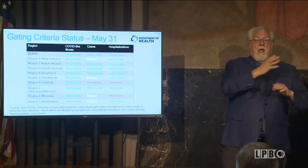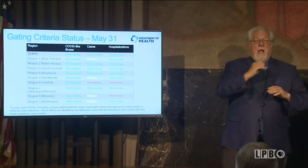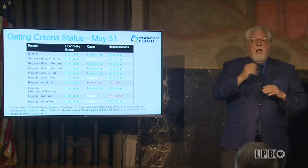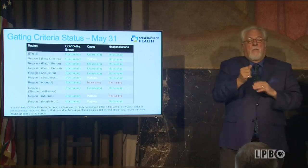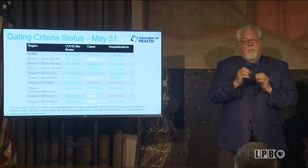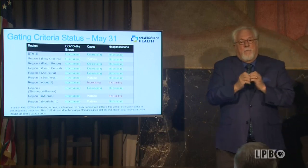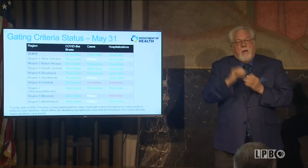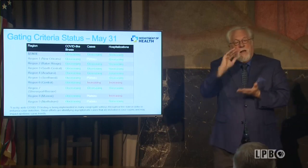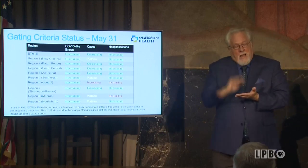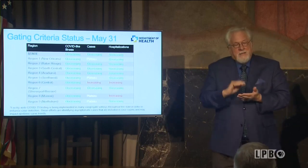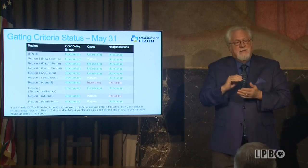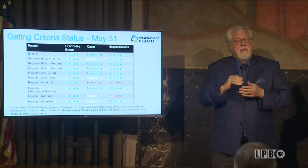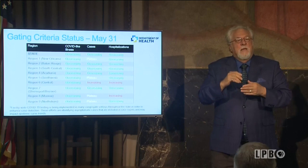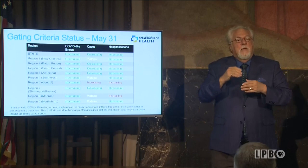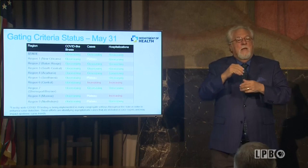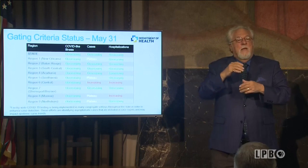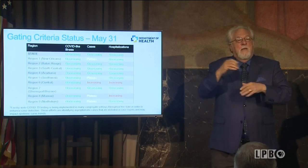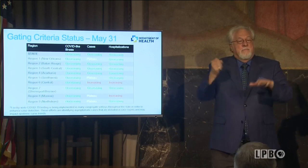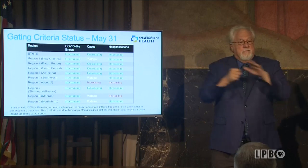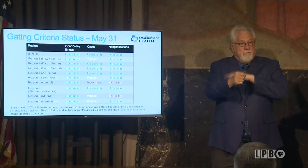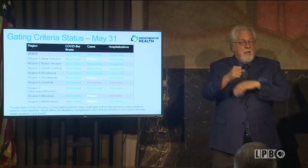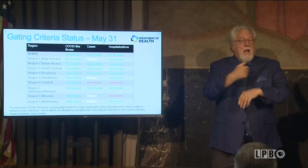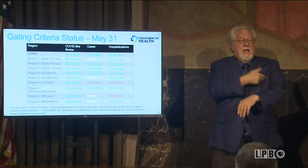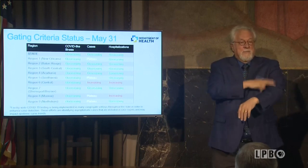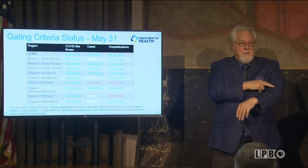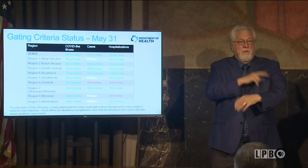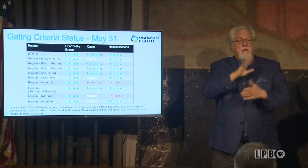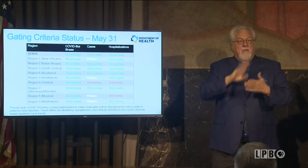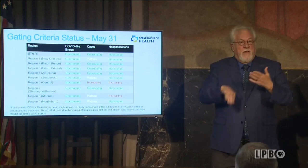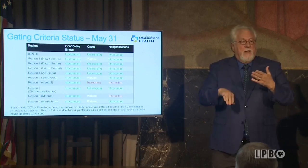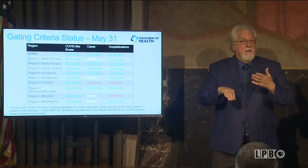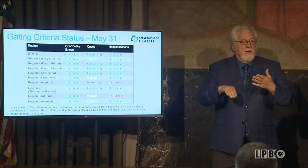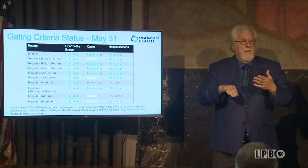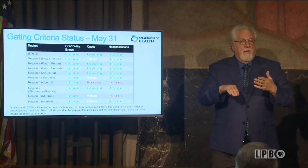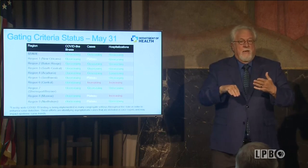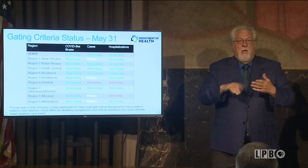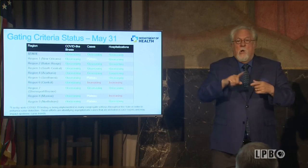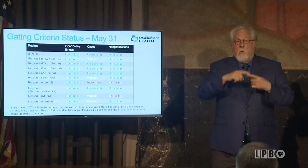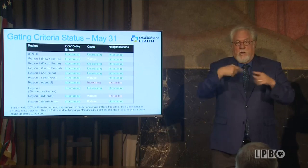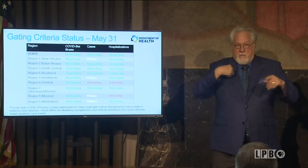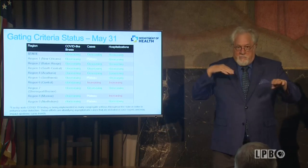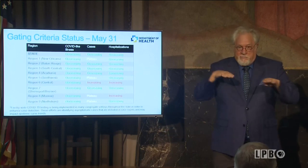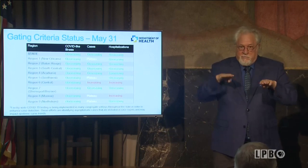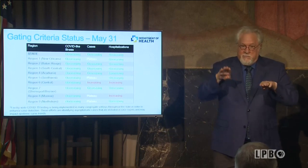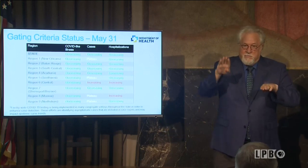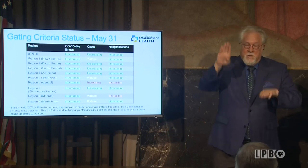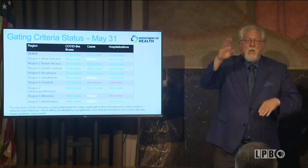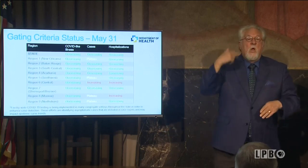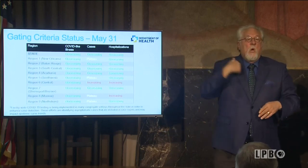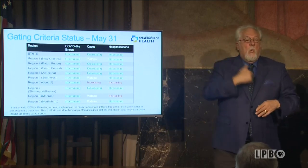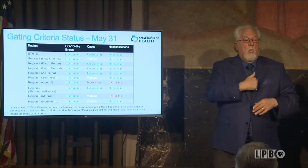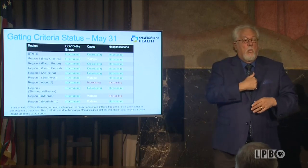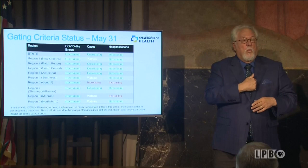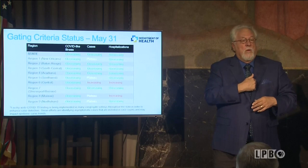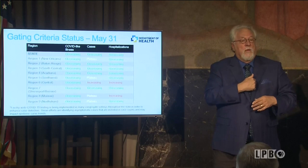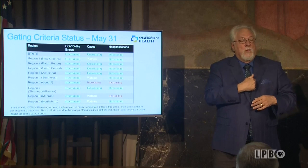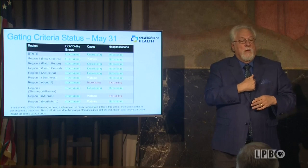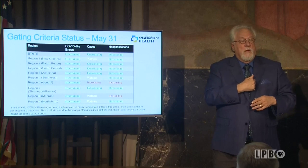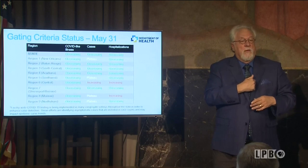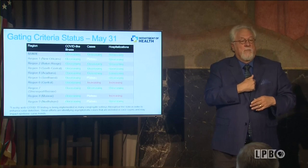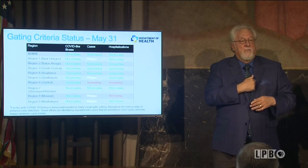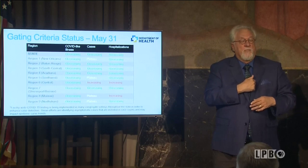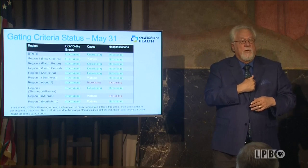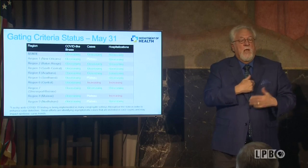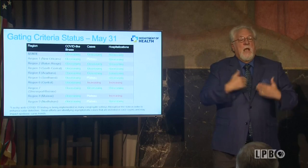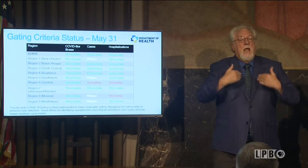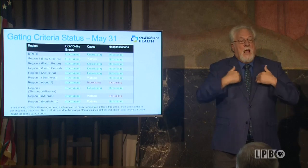fewer hospitalizations than really when we're on the upswing. We do have